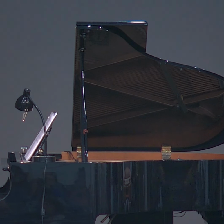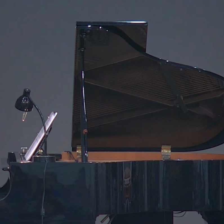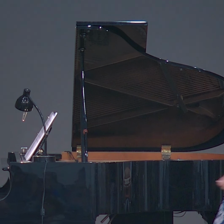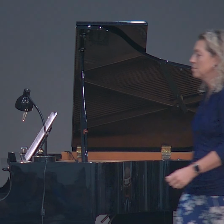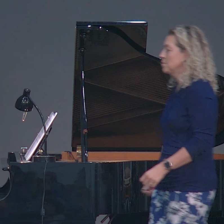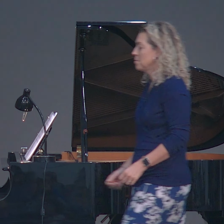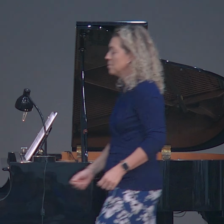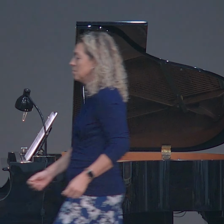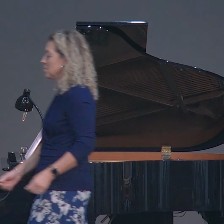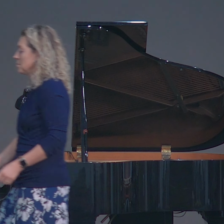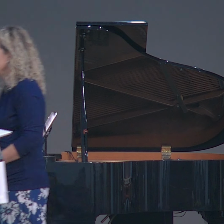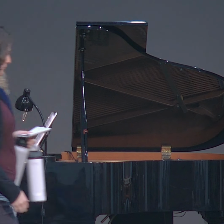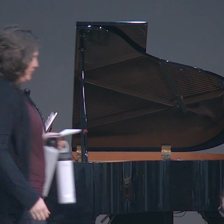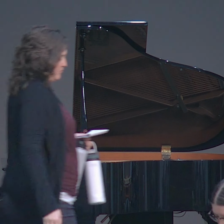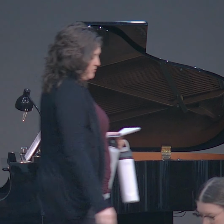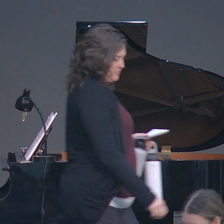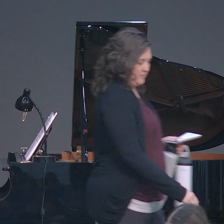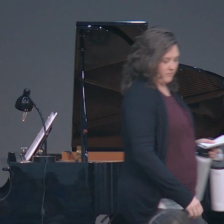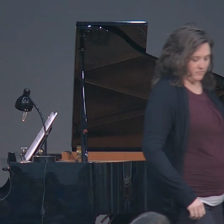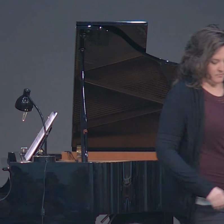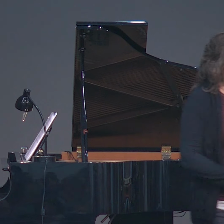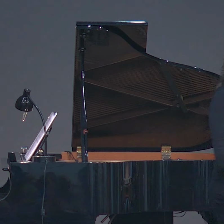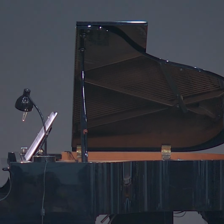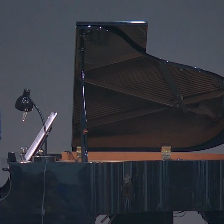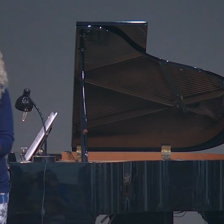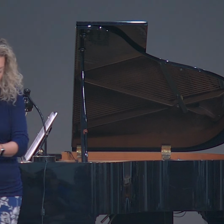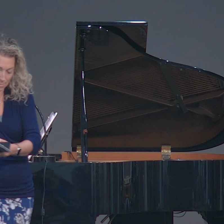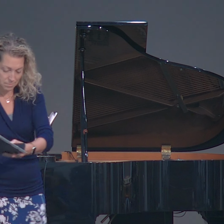Let's stand and sing together.